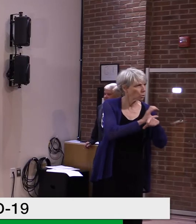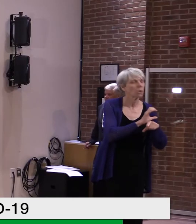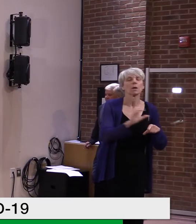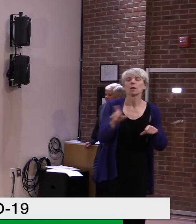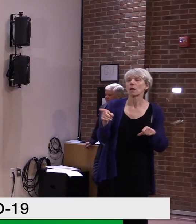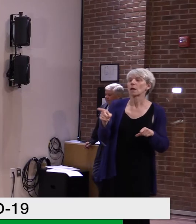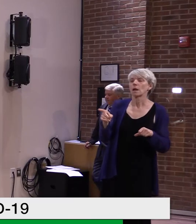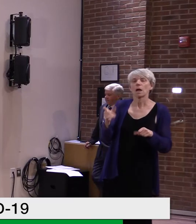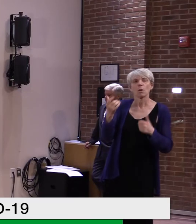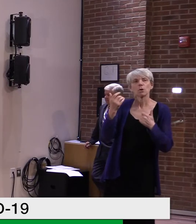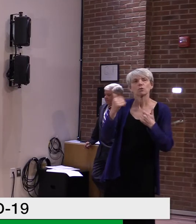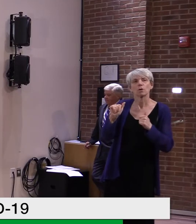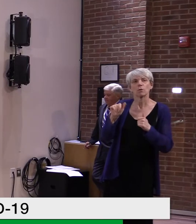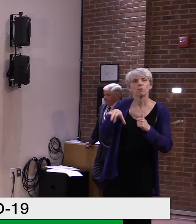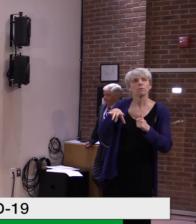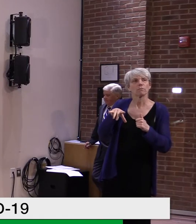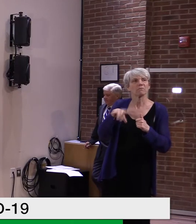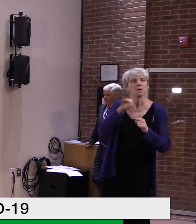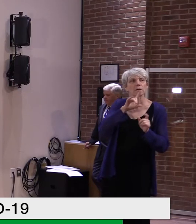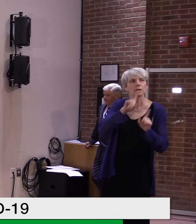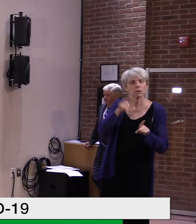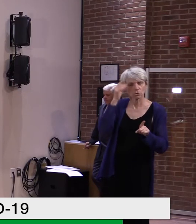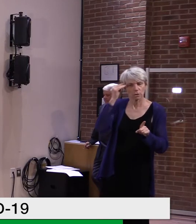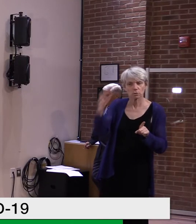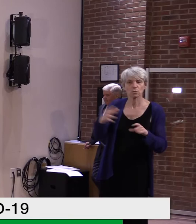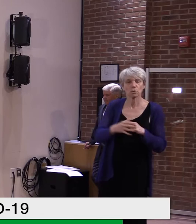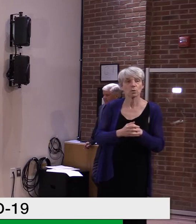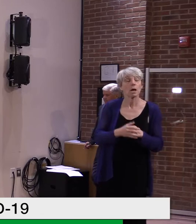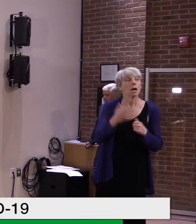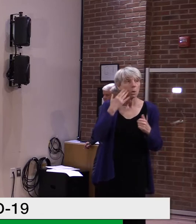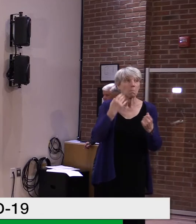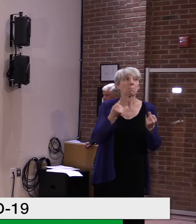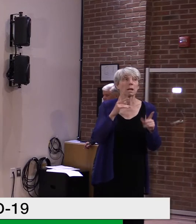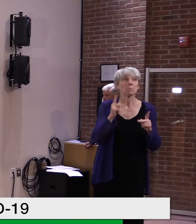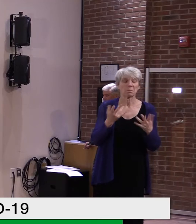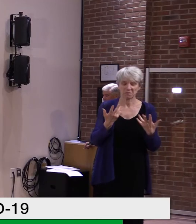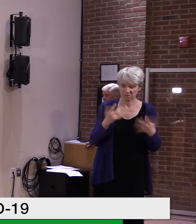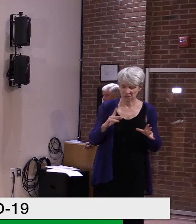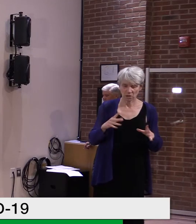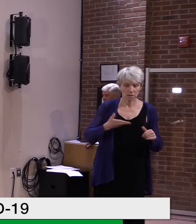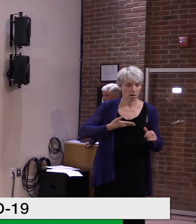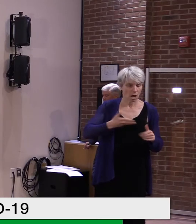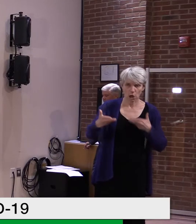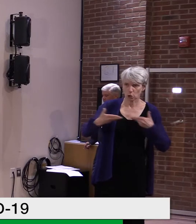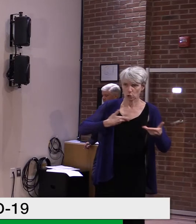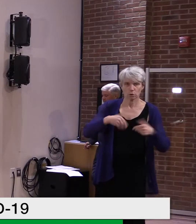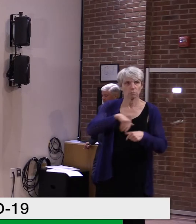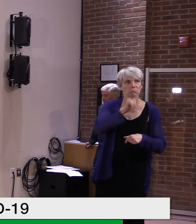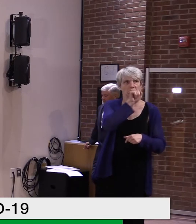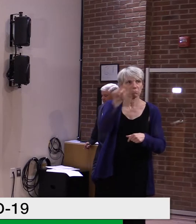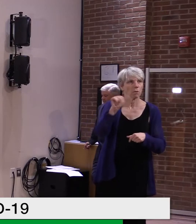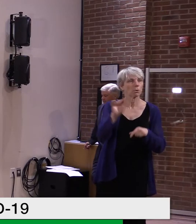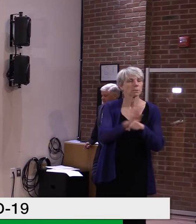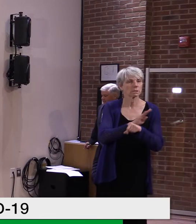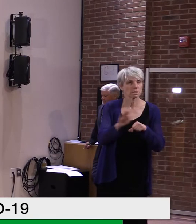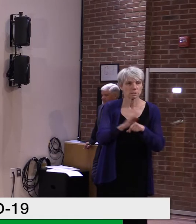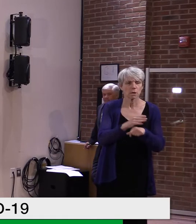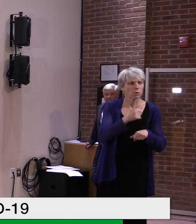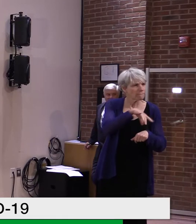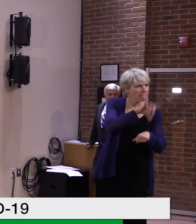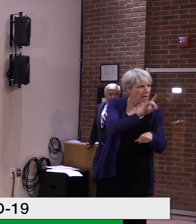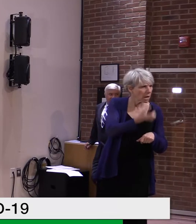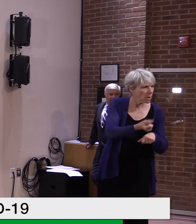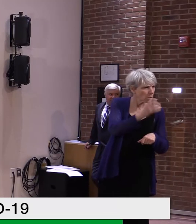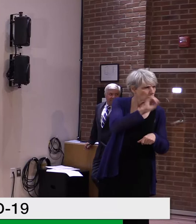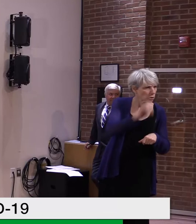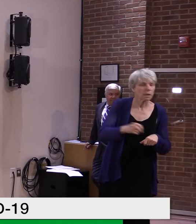can get back to that. I know a lot of them have been able to find other work, but let me see if I can